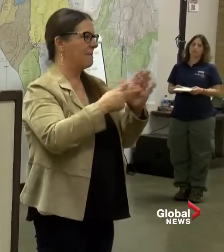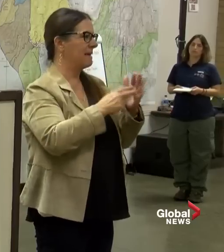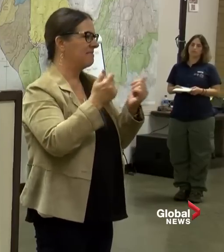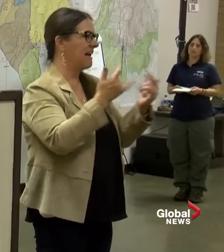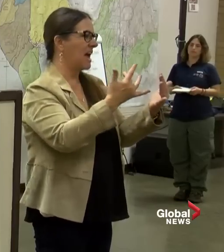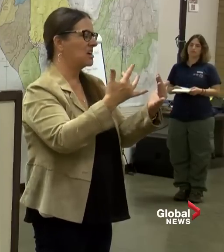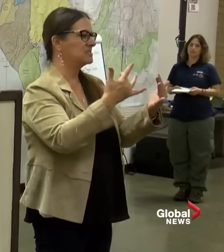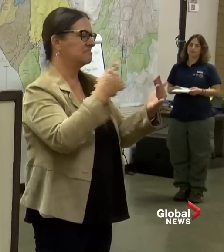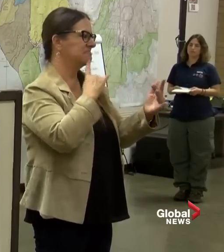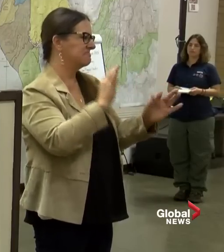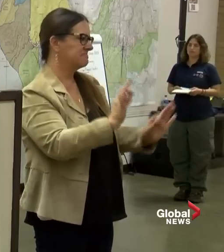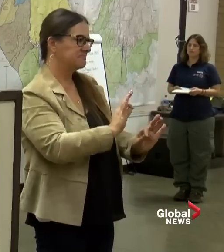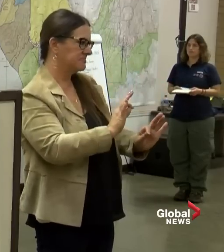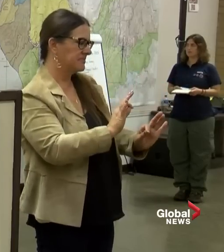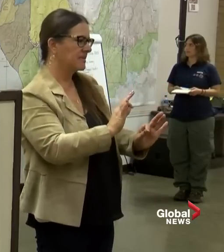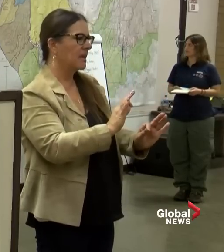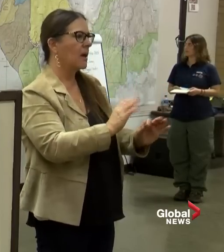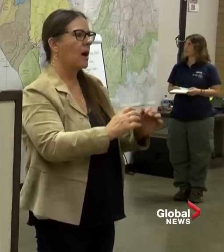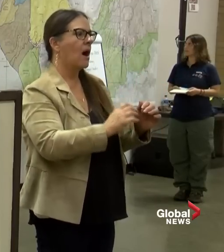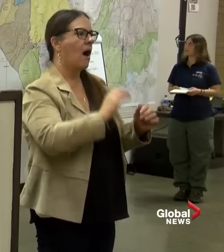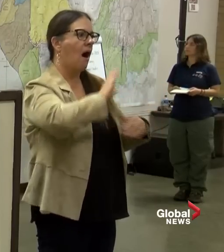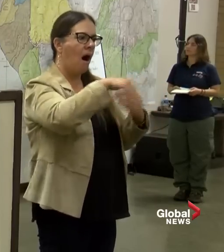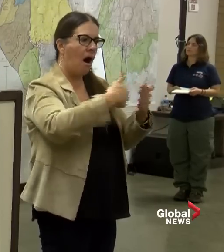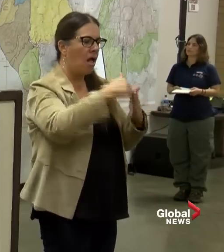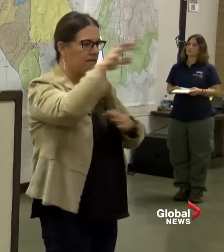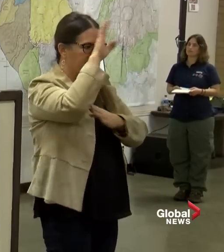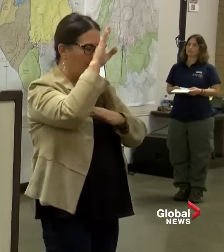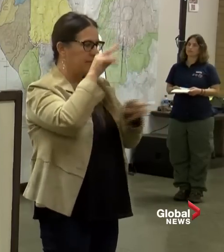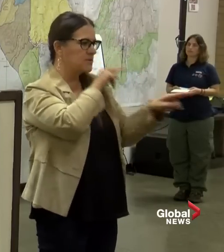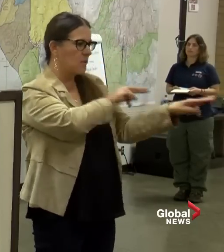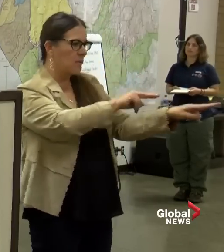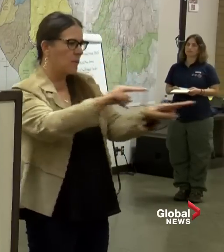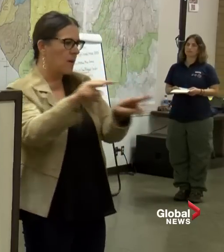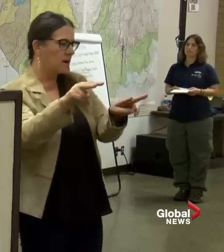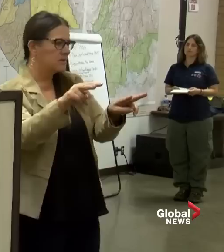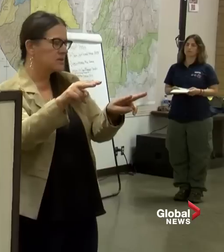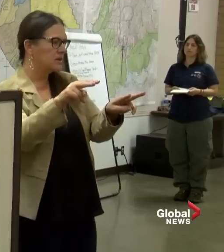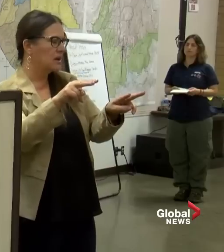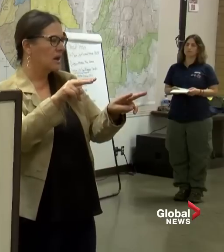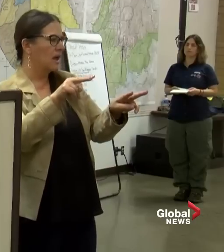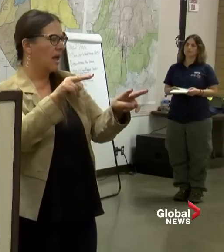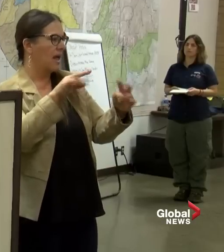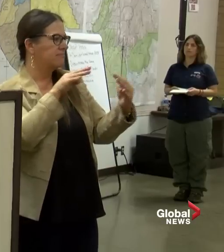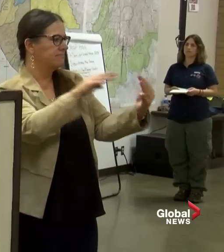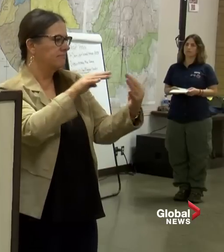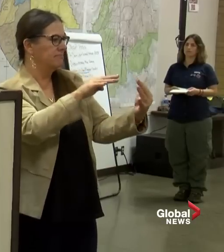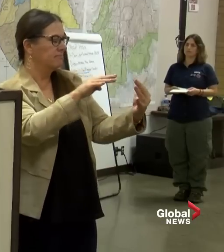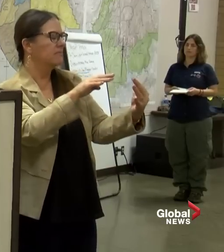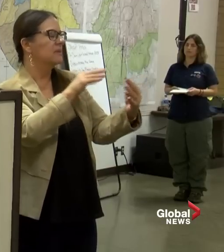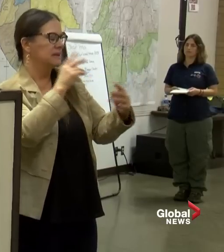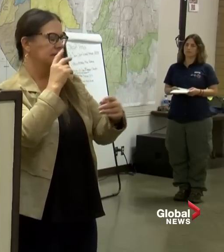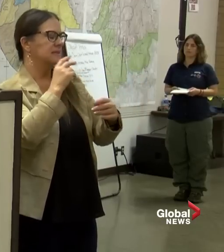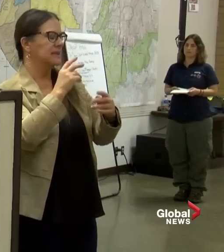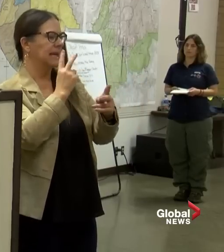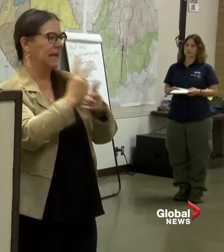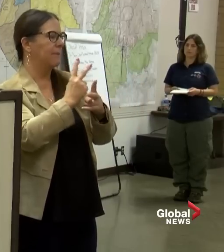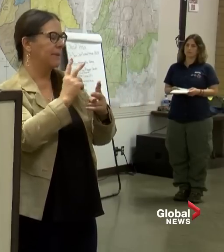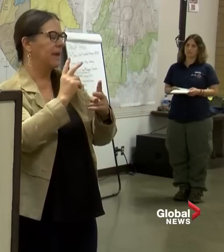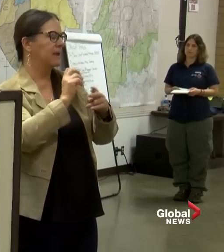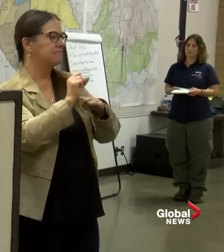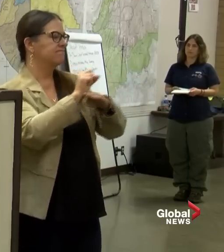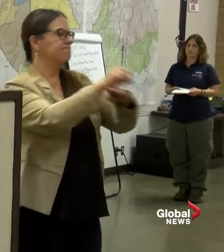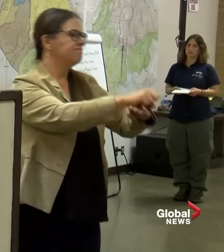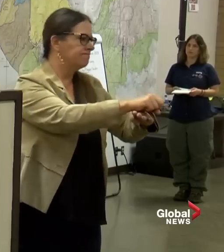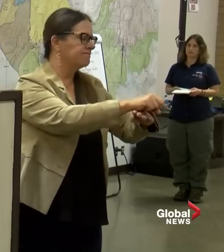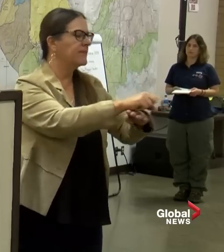of our lines are currently holding, and all fire is staying within the primary containment lines that we've established. We